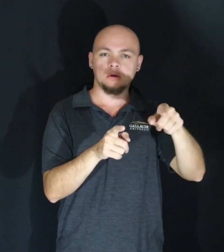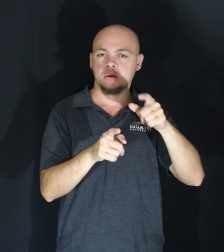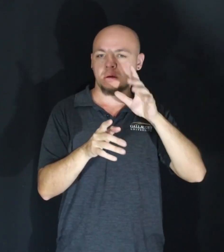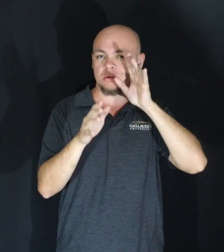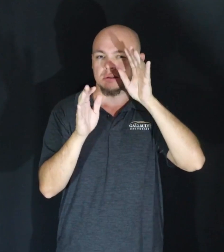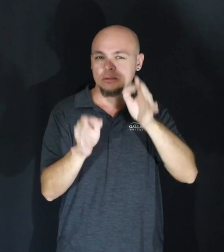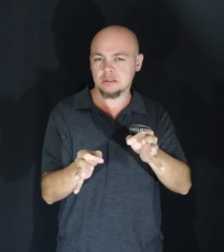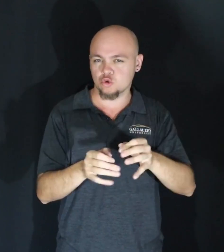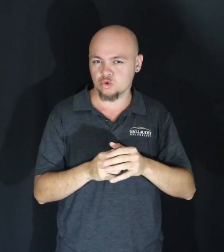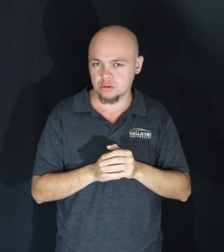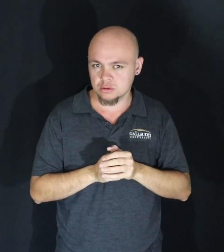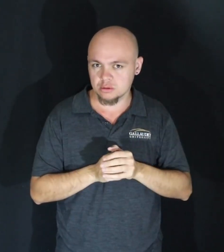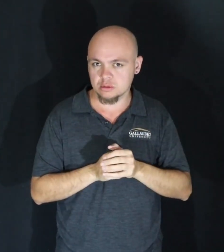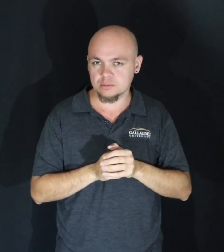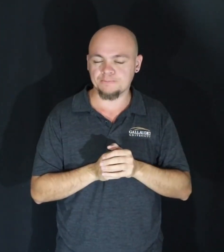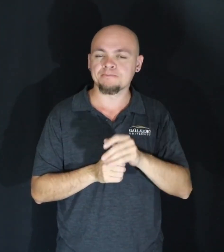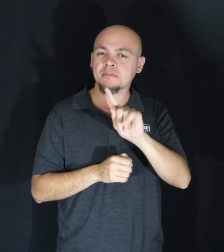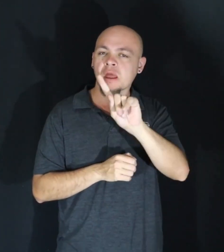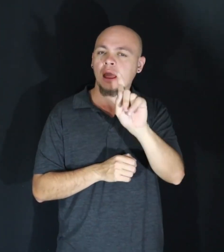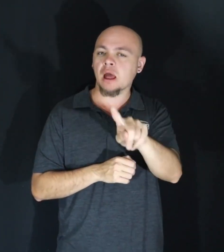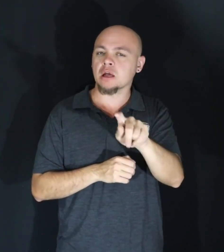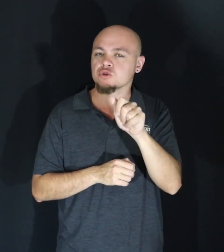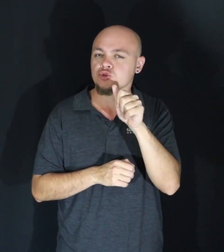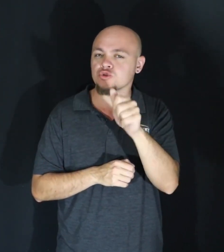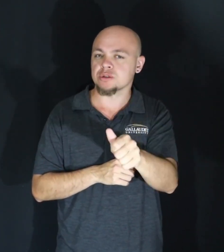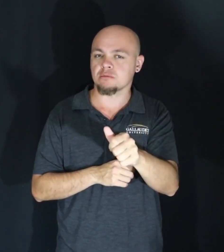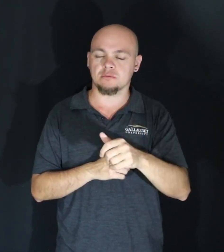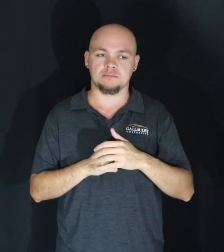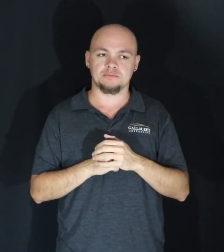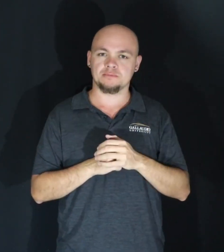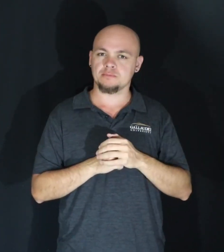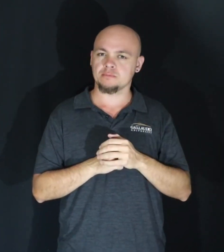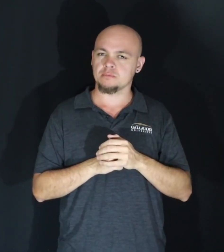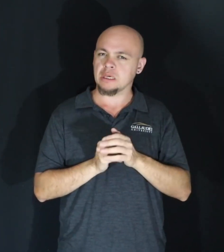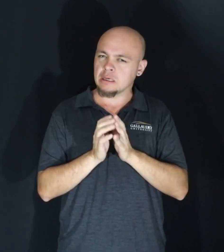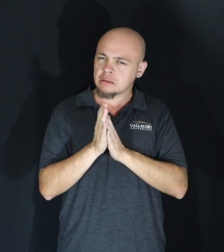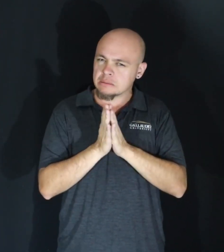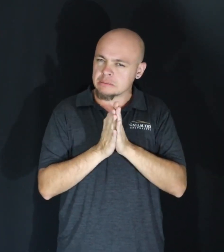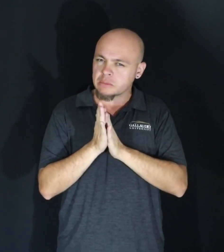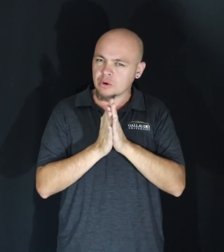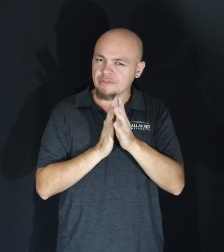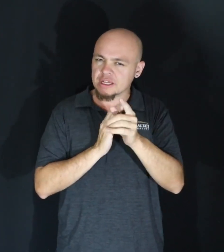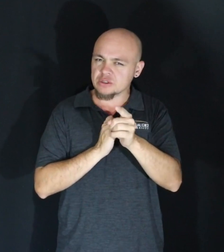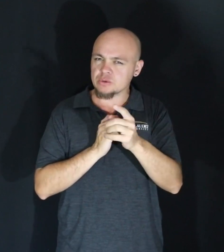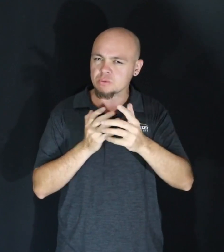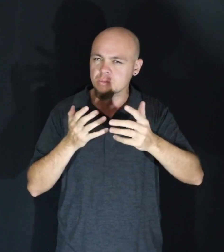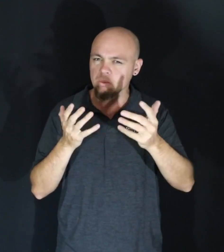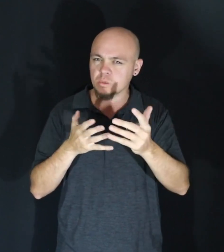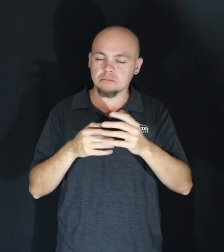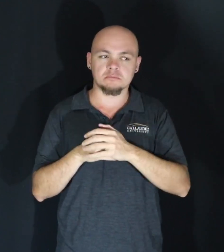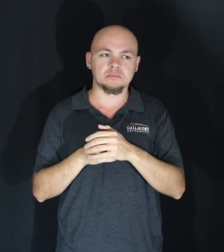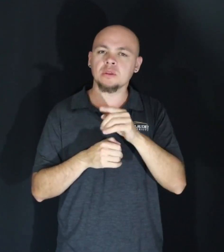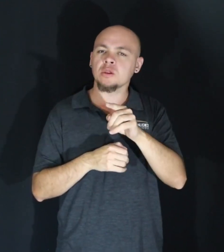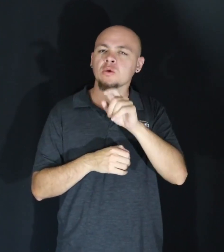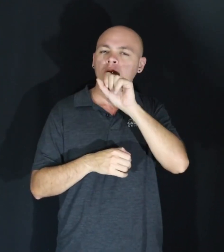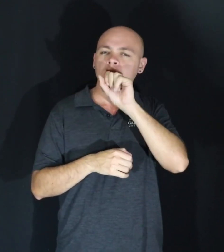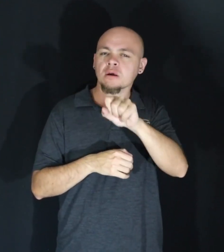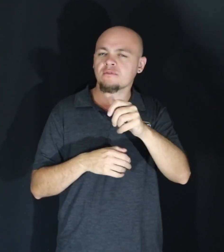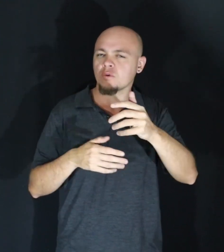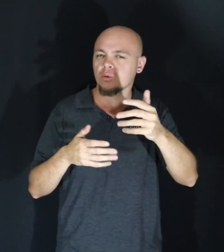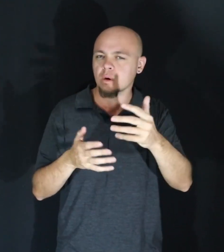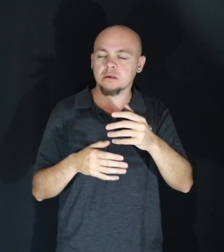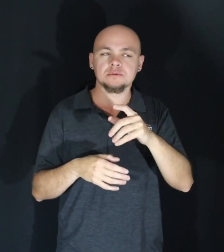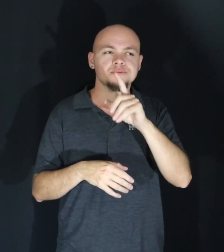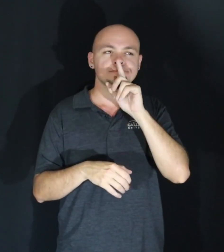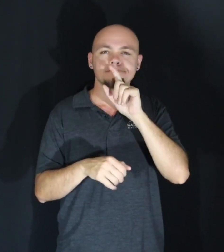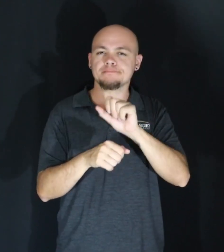It's a chance to ask yourself, what truly fuels you? What do you love doing? What truly lights